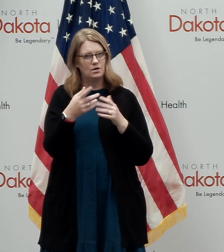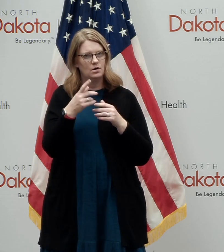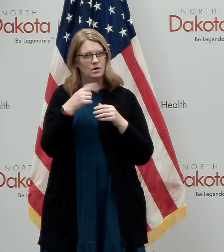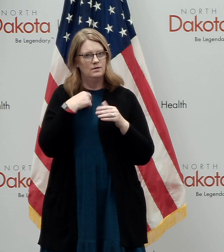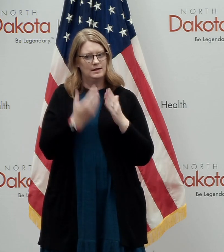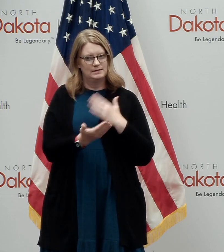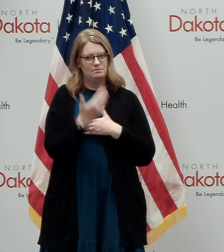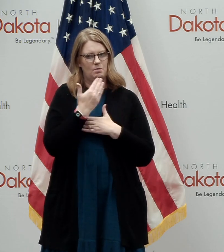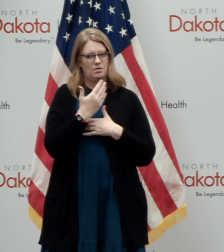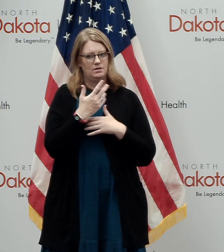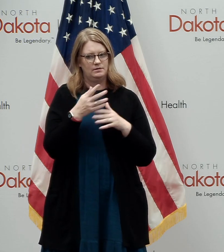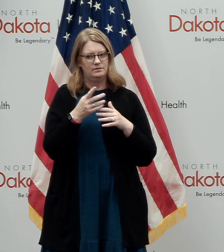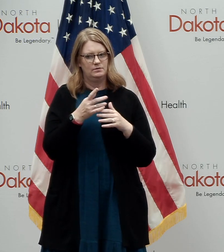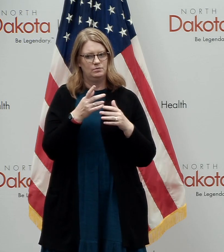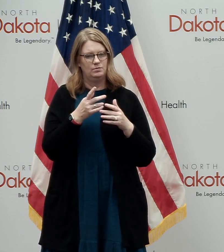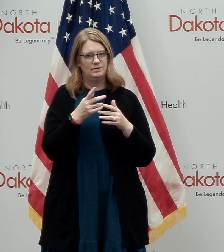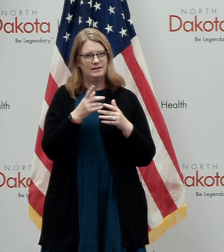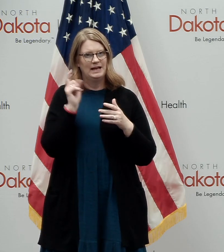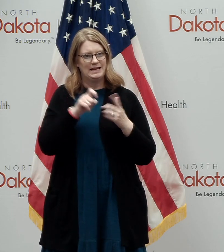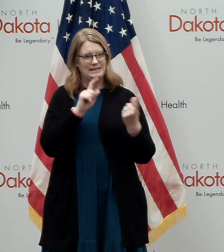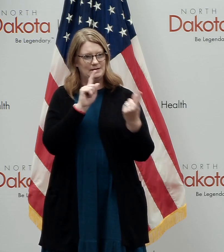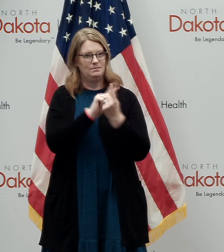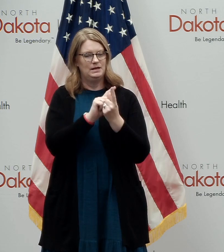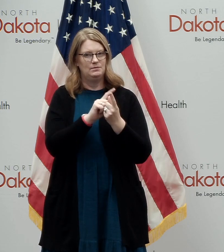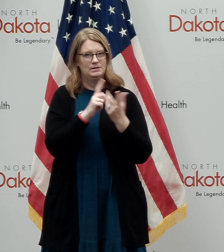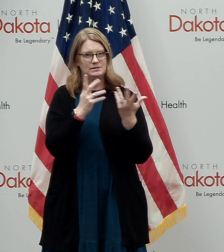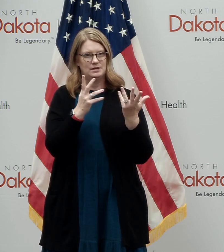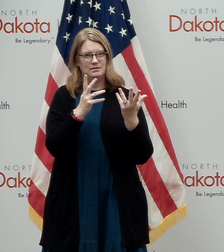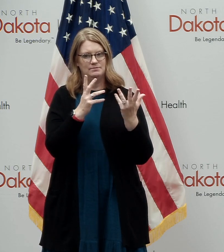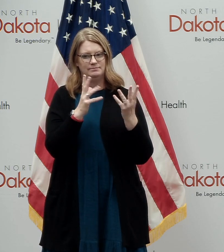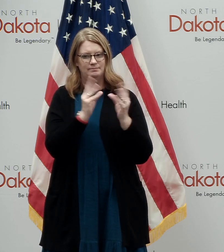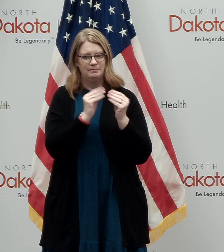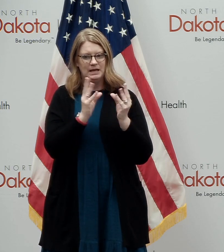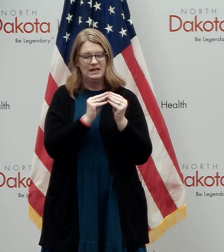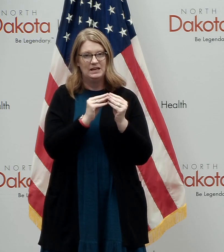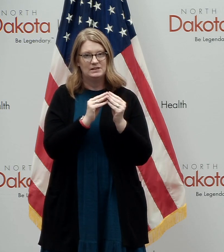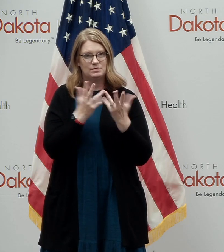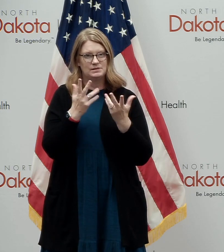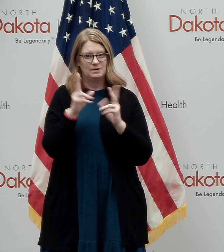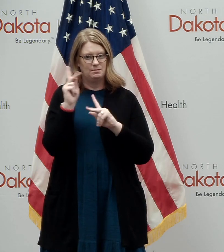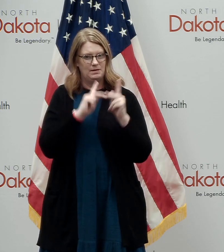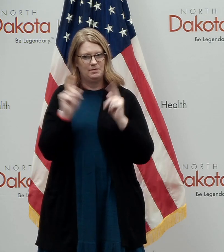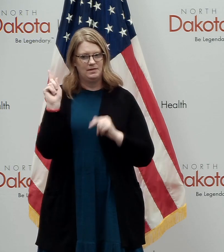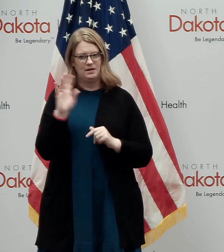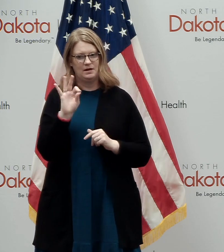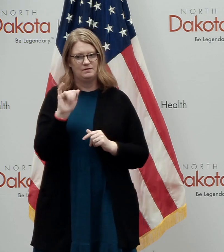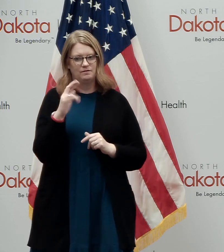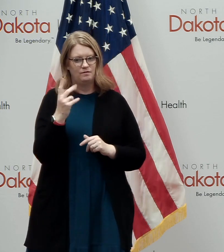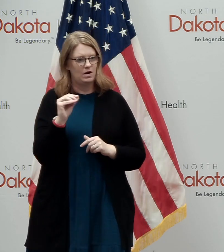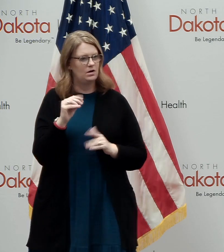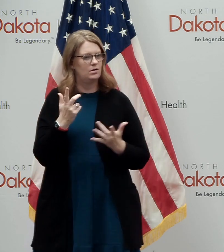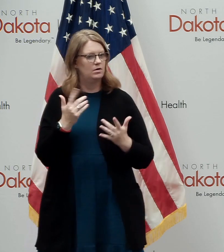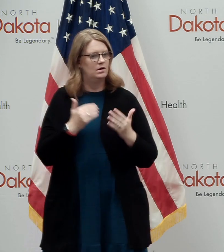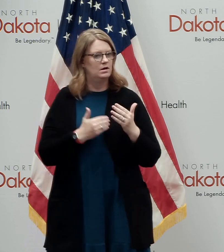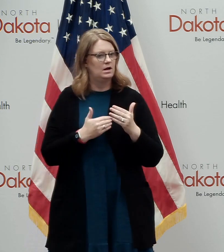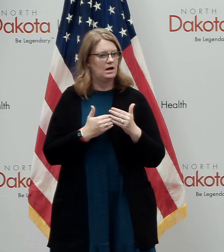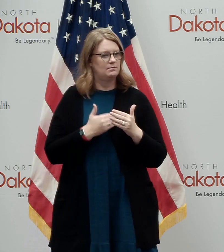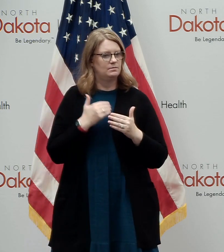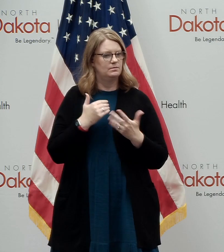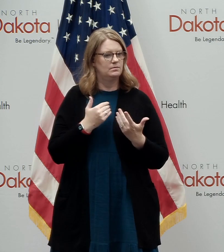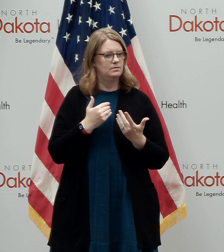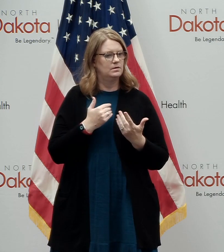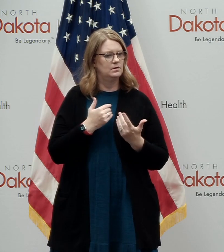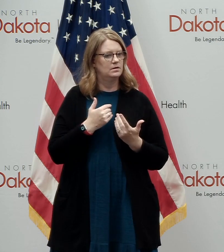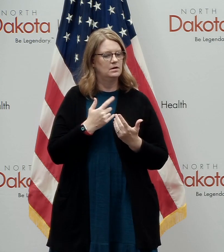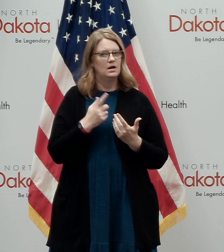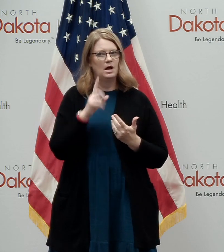to some meetings with legislators and local community folks in Fargo, and so I'm going to skip ahead to a couple things. One thing I